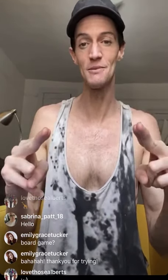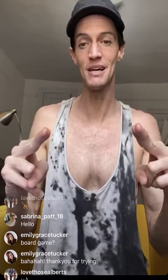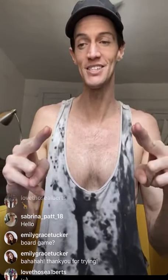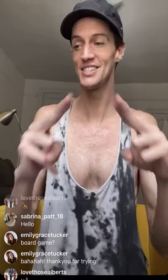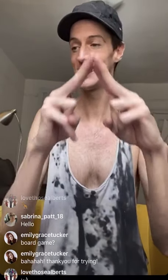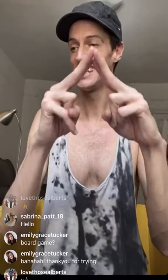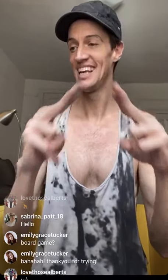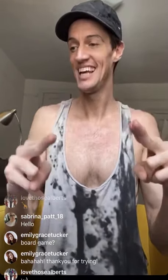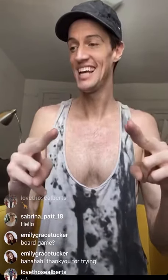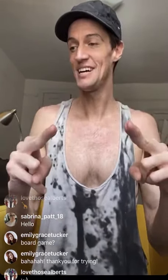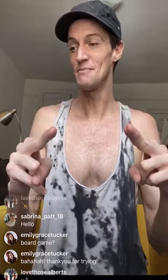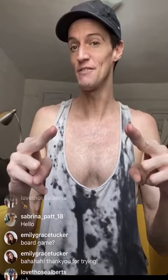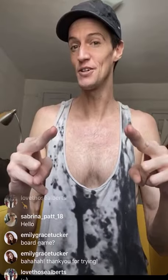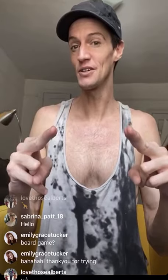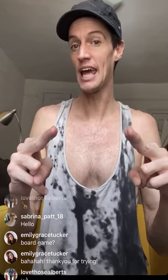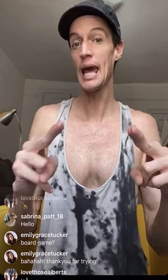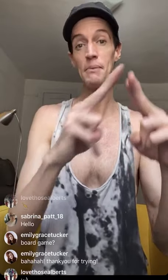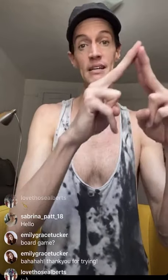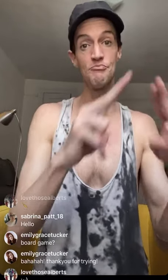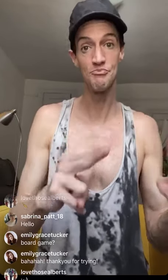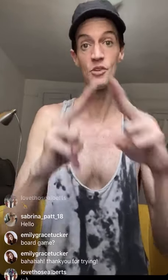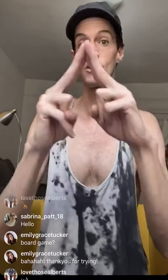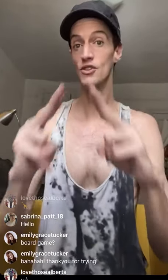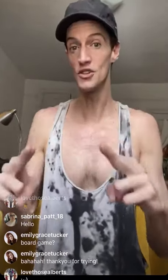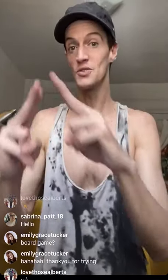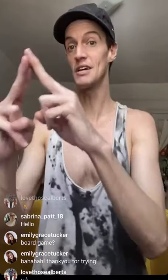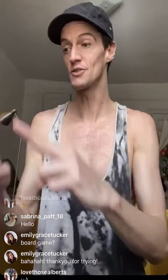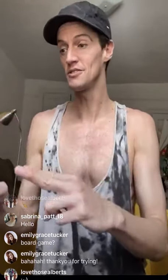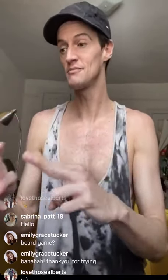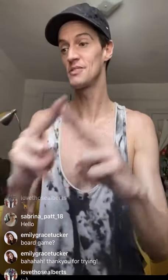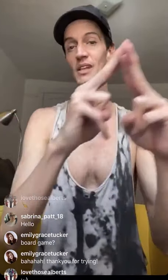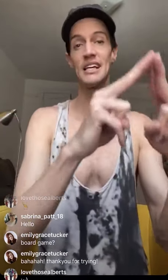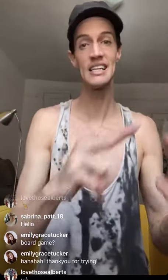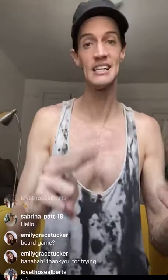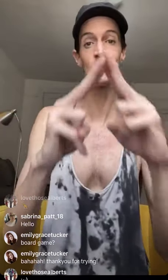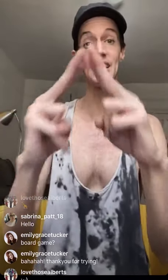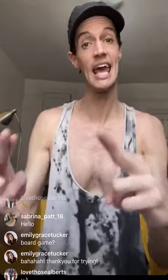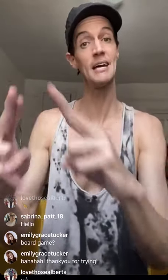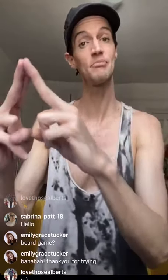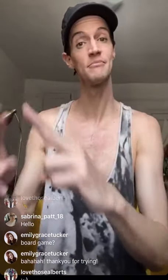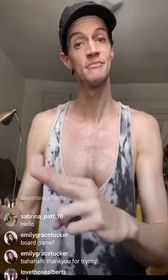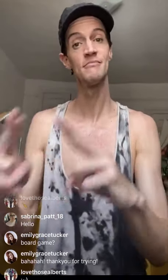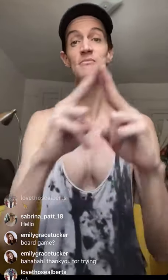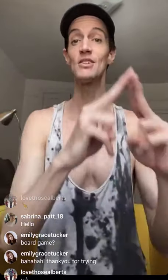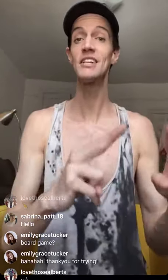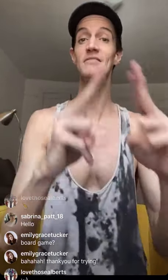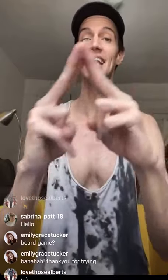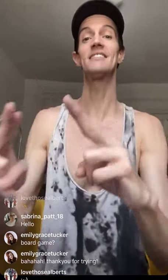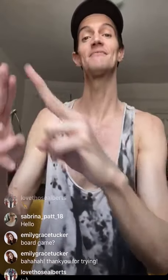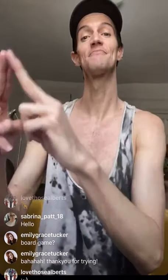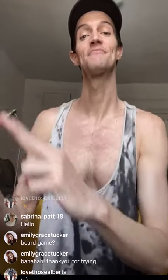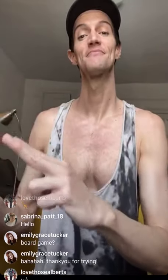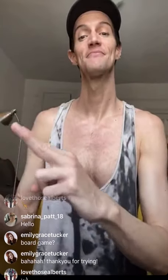pitched. If you're camping, you show several. So, like if there's a camp, there's lots of tents.